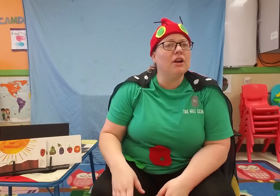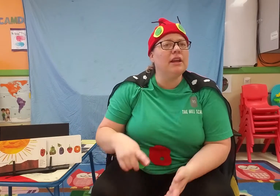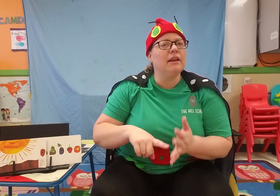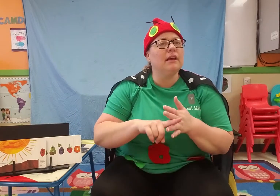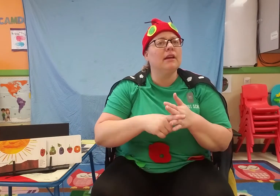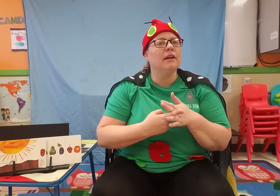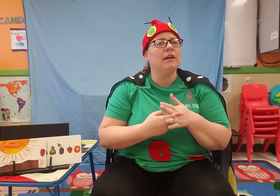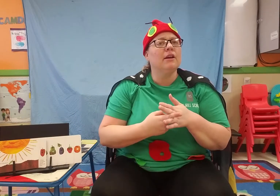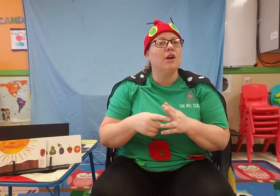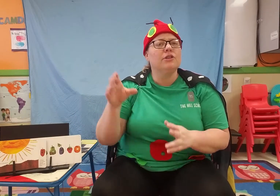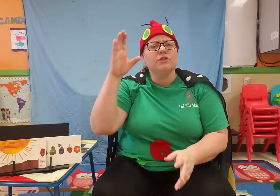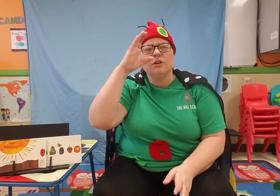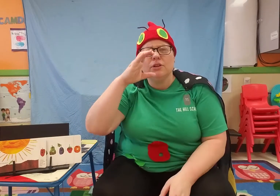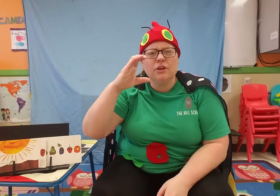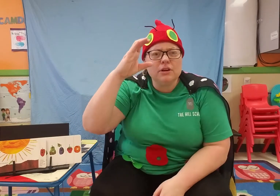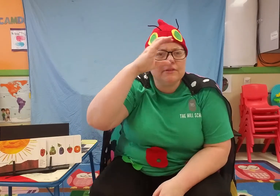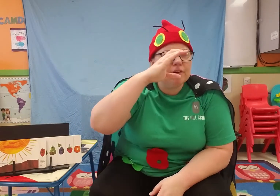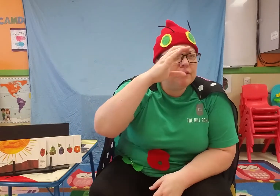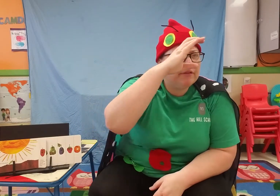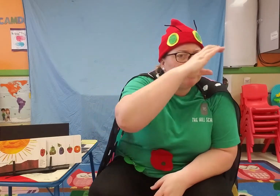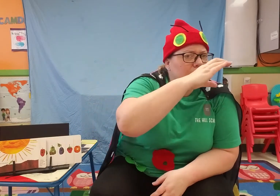started to look for food.